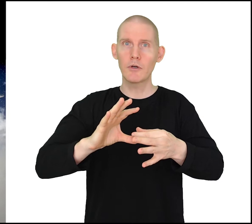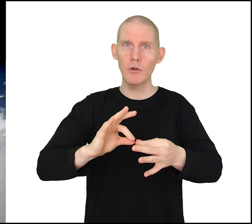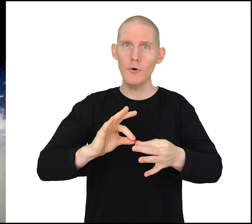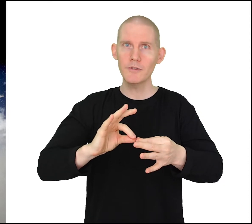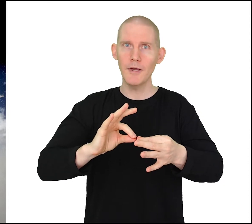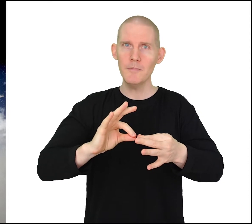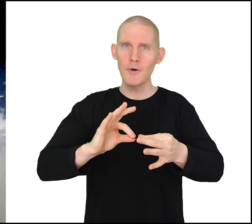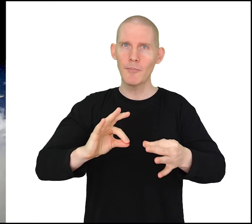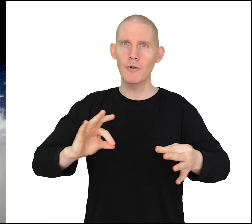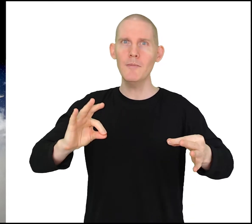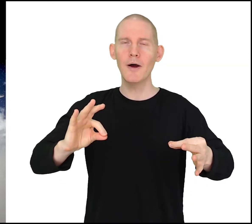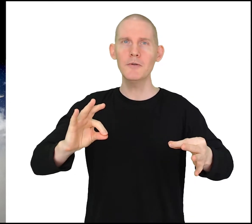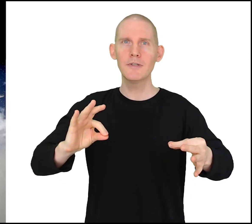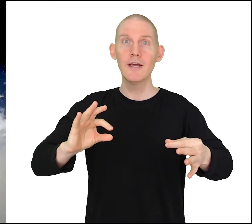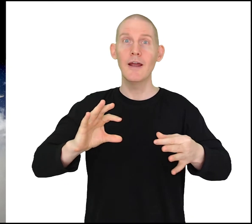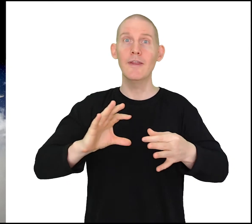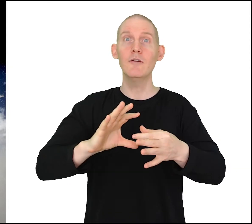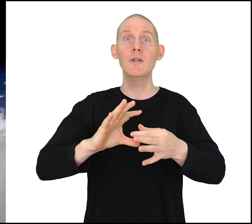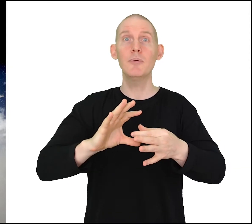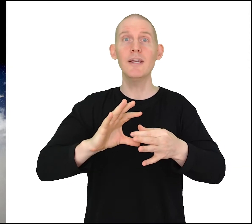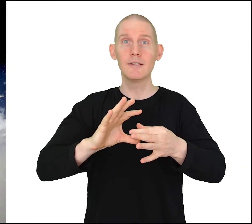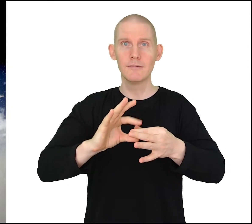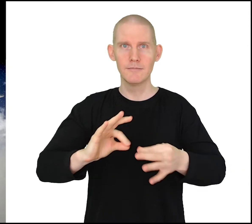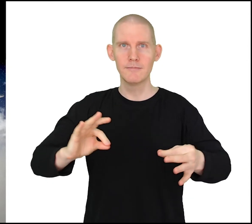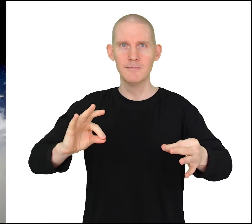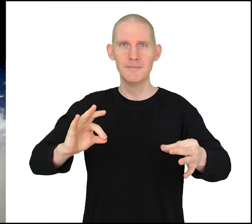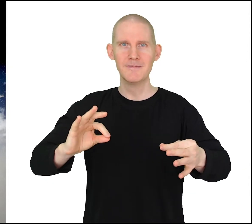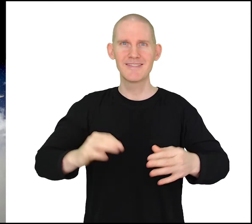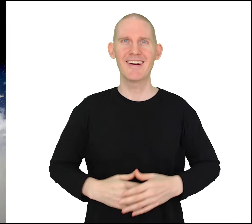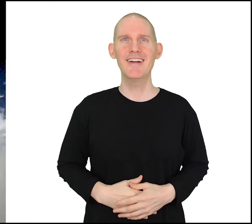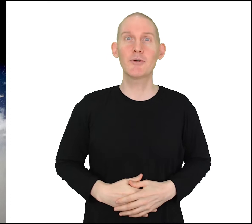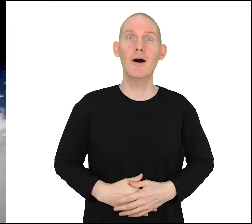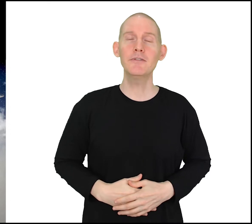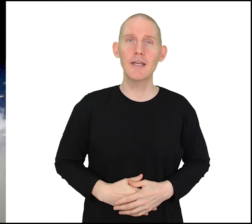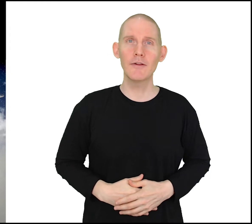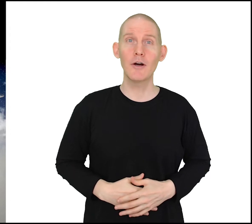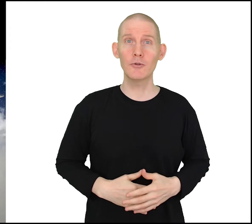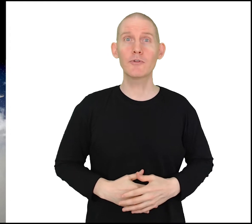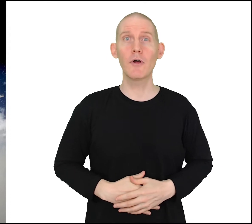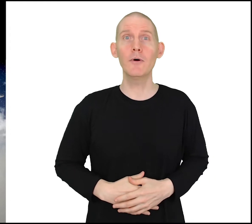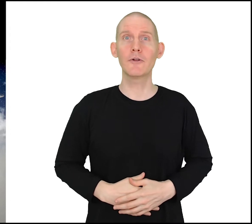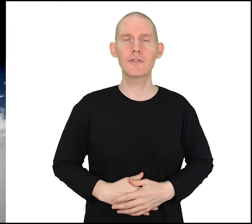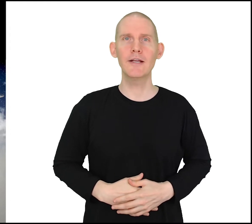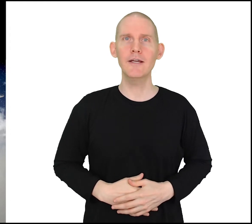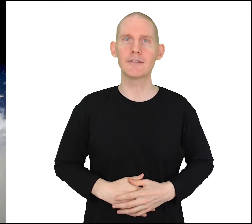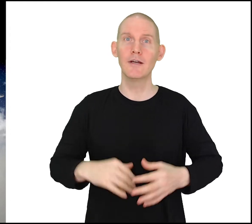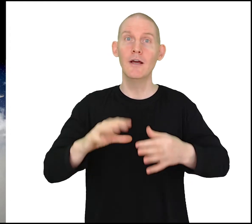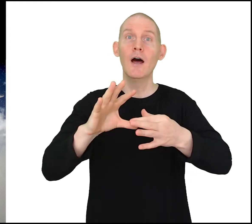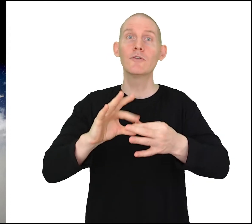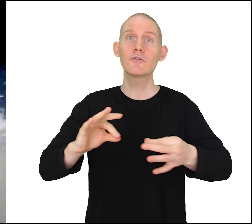close them, pull them out, and then repeat. All right, so all together, I'll go slow. It looks like this.